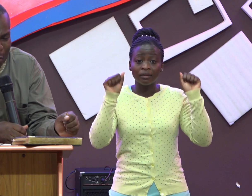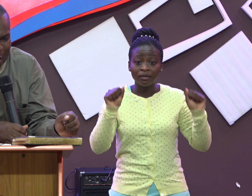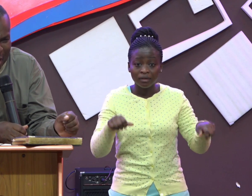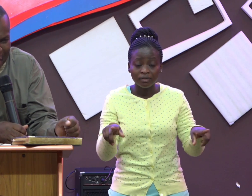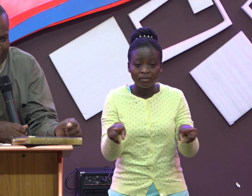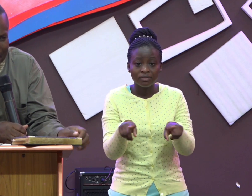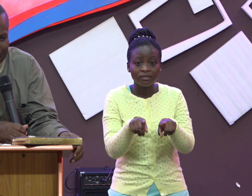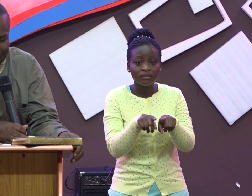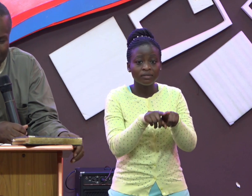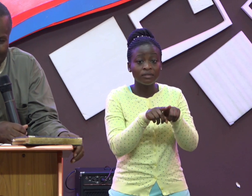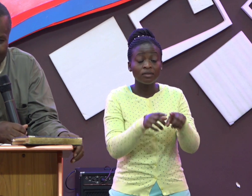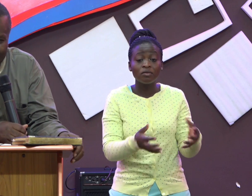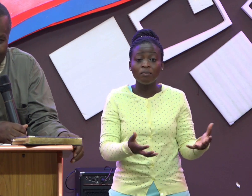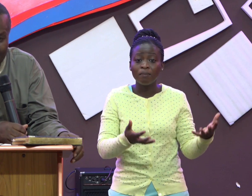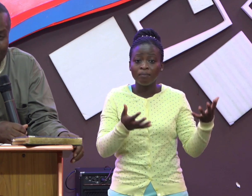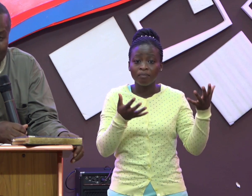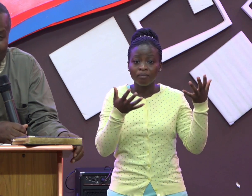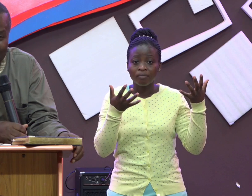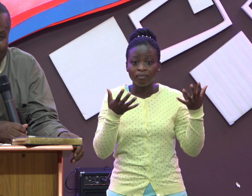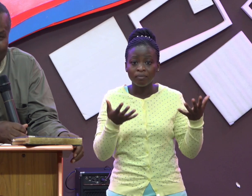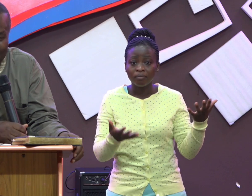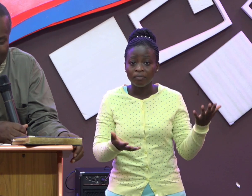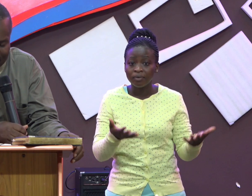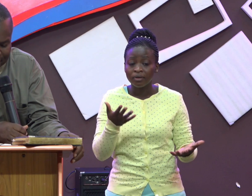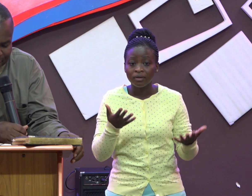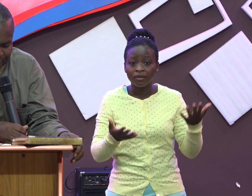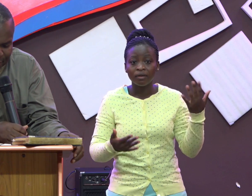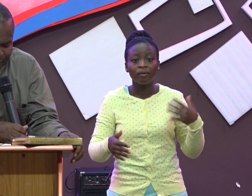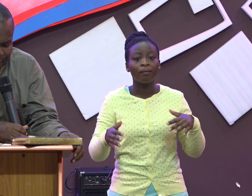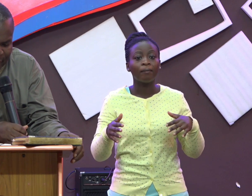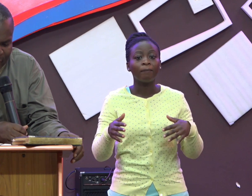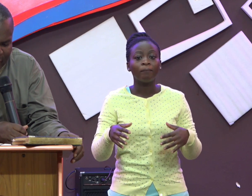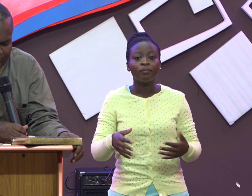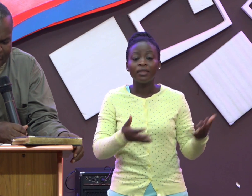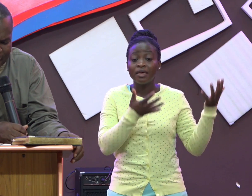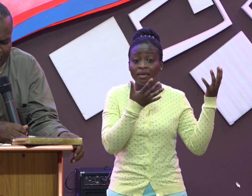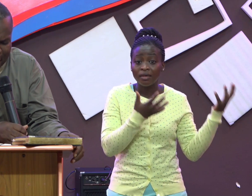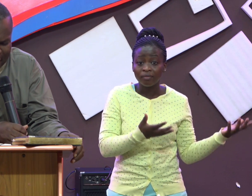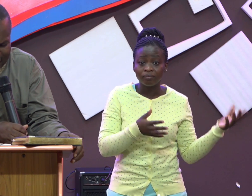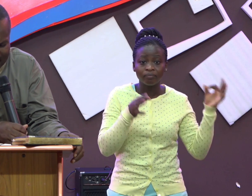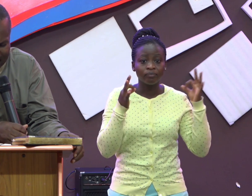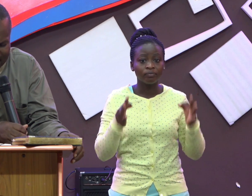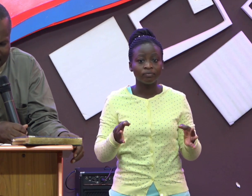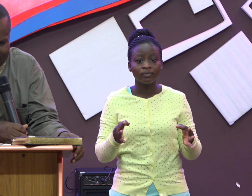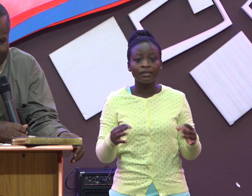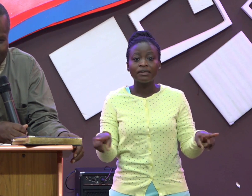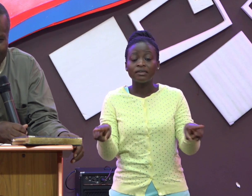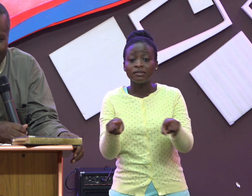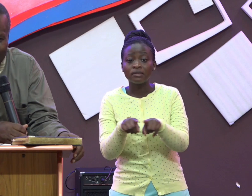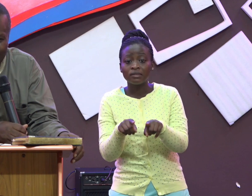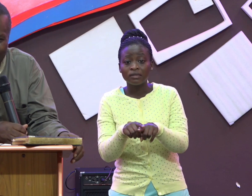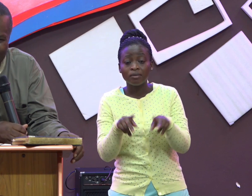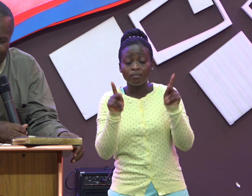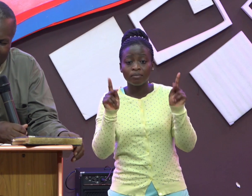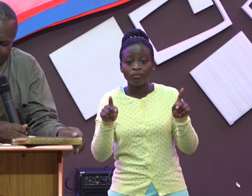And they carry heavy loads because they build the body so much. Those who build